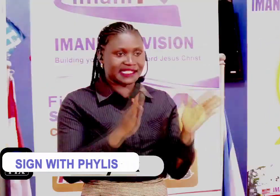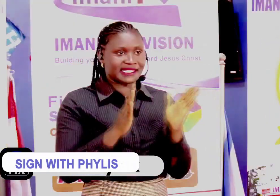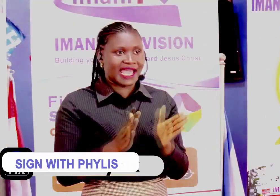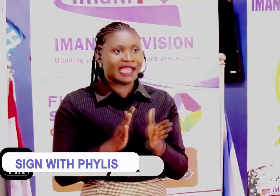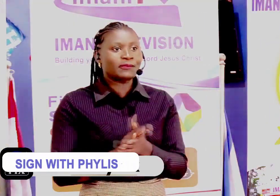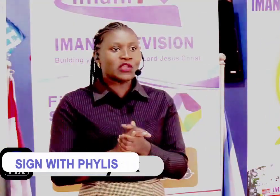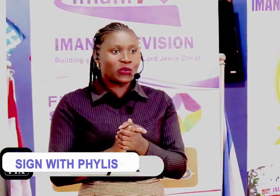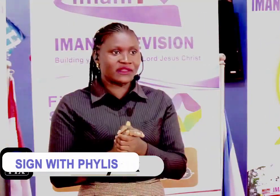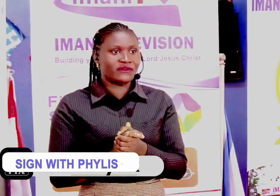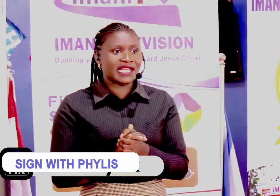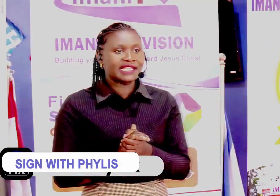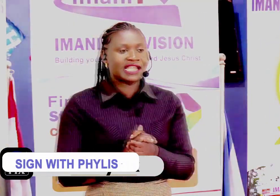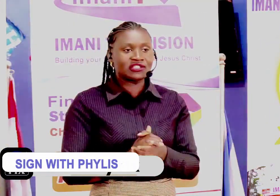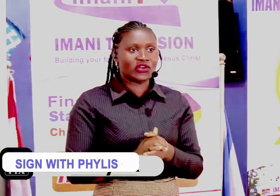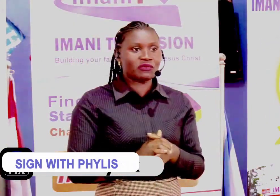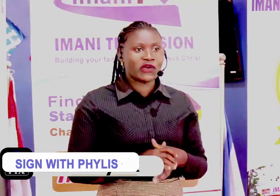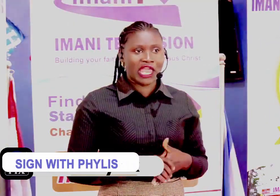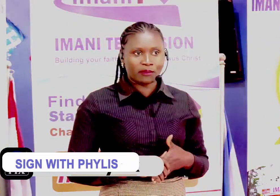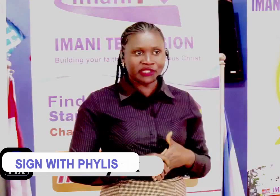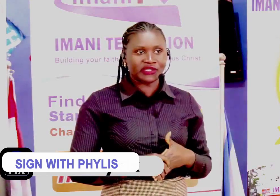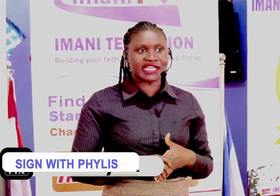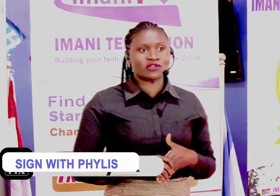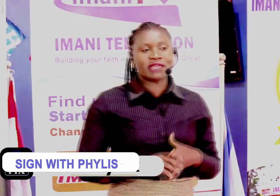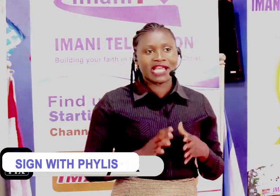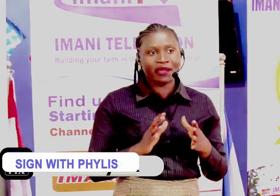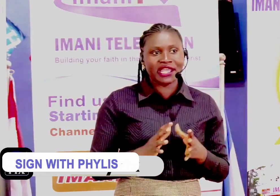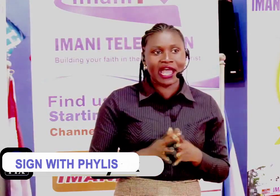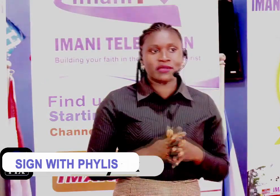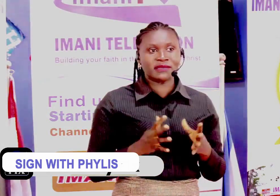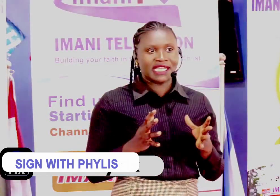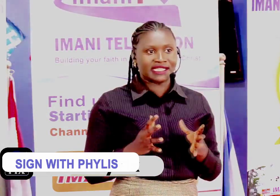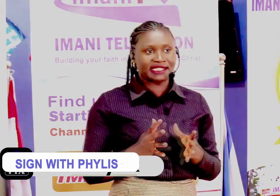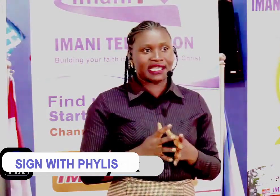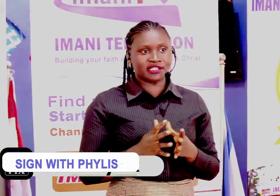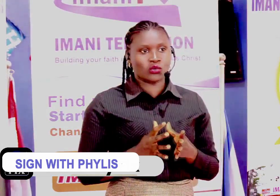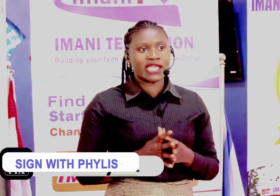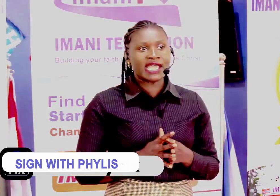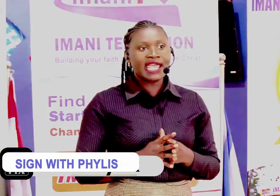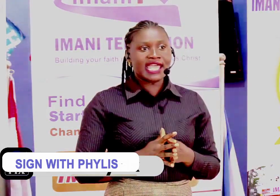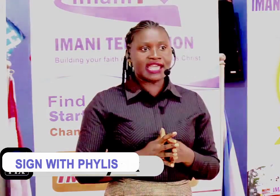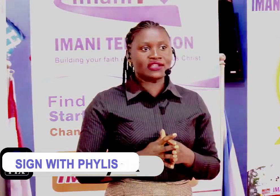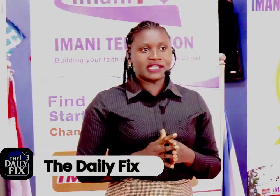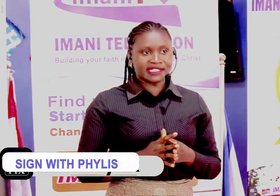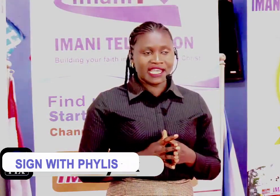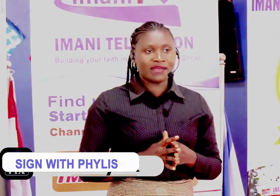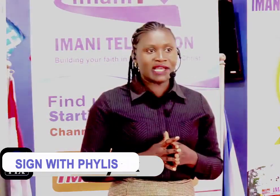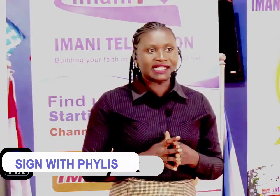sign with Phylis. Enjoy more episodes that will be coming up maybe next week, and stay blessed as